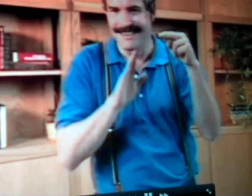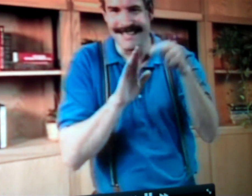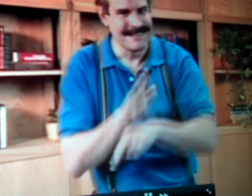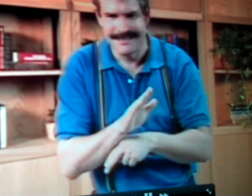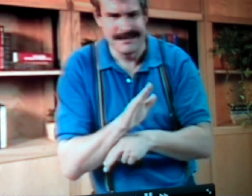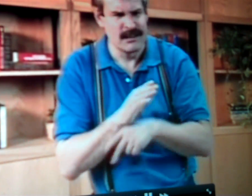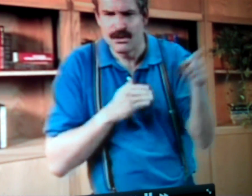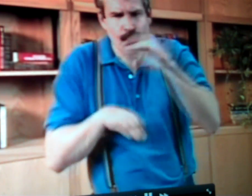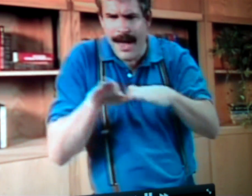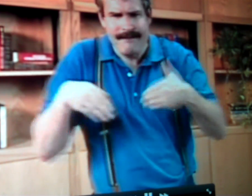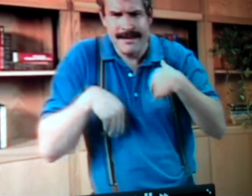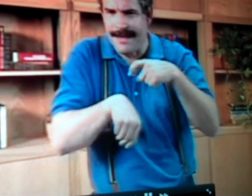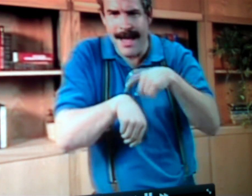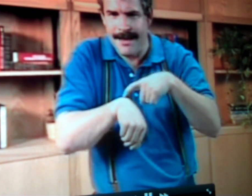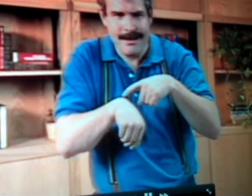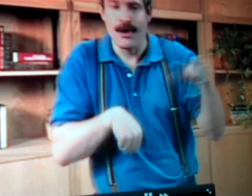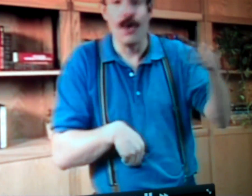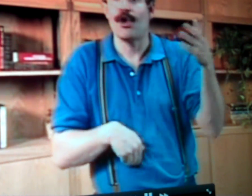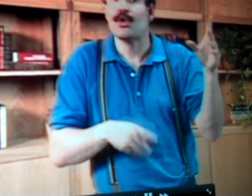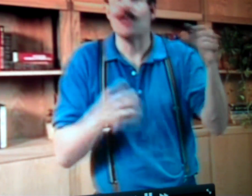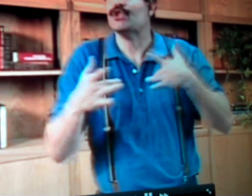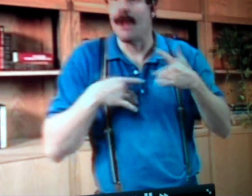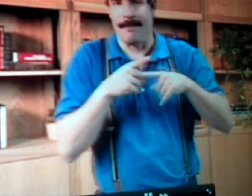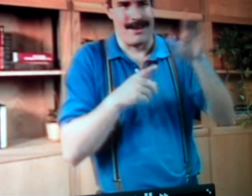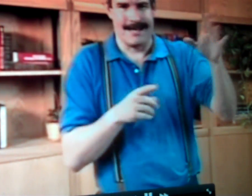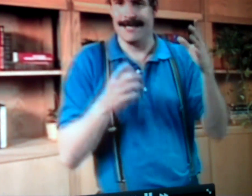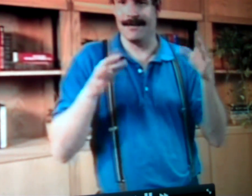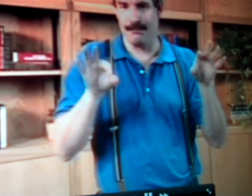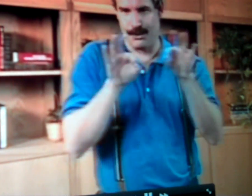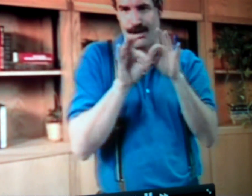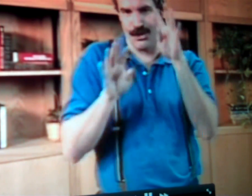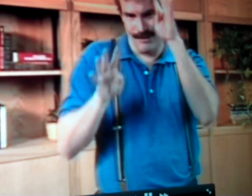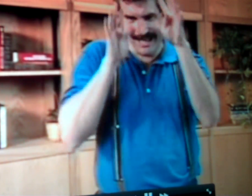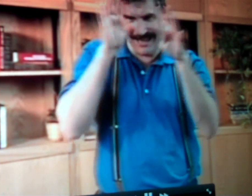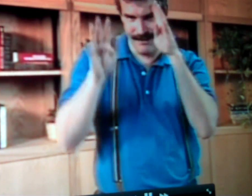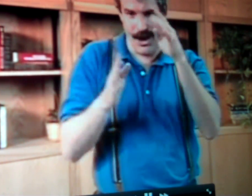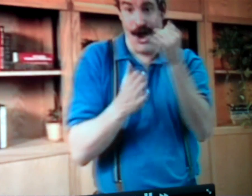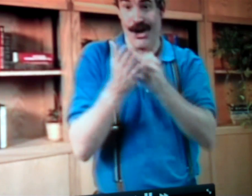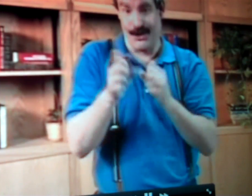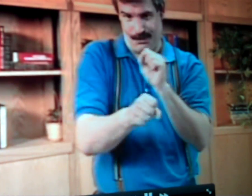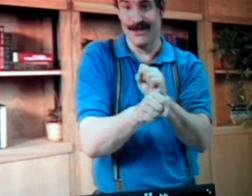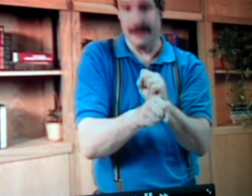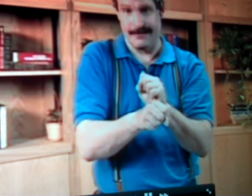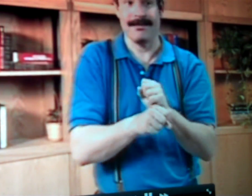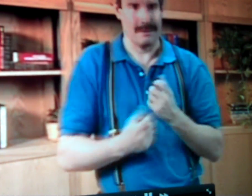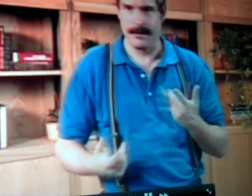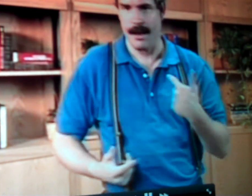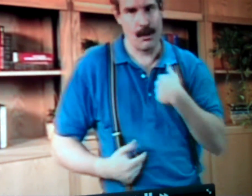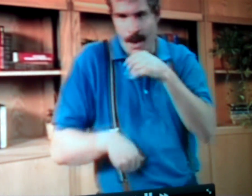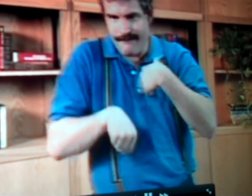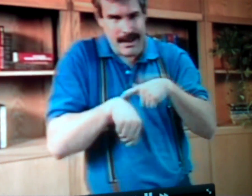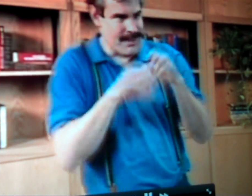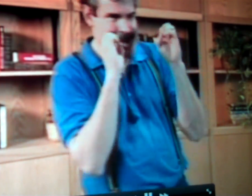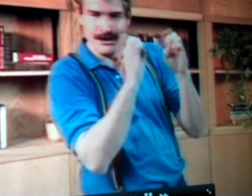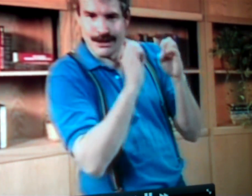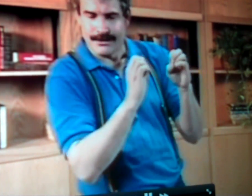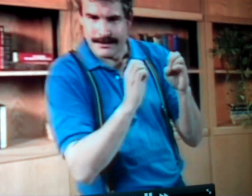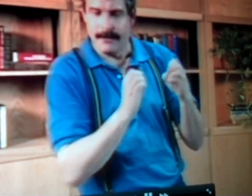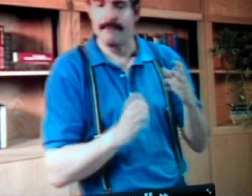A lot of the students that were in my classes had never experienced deaf culture, and they were more focused on their artwork. So